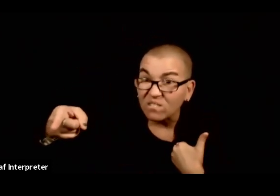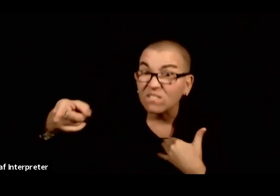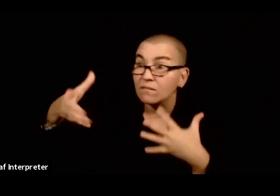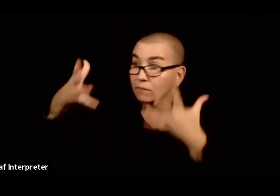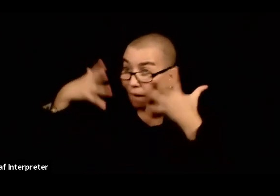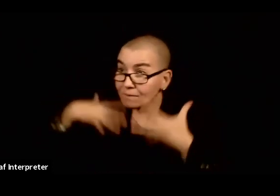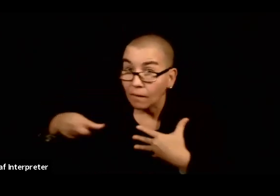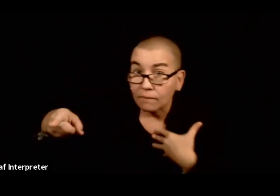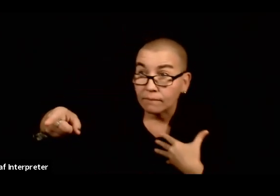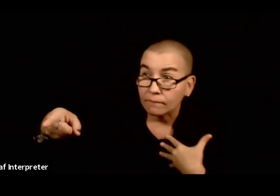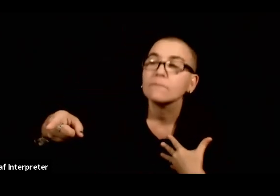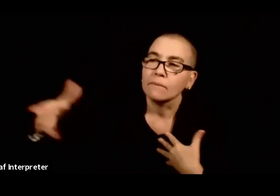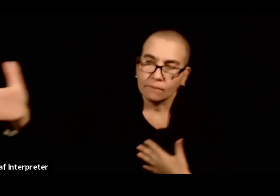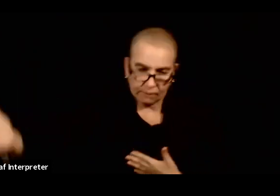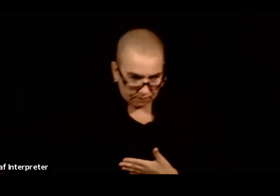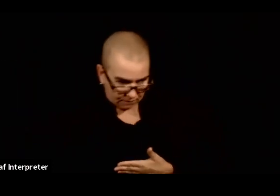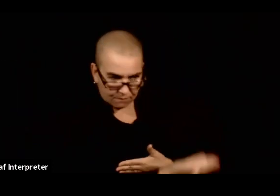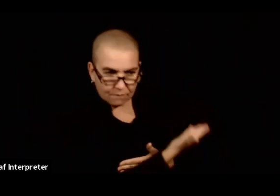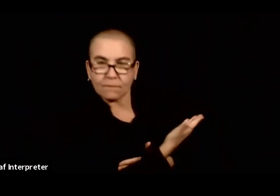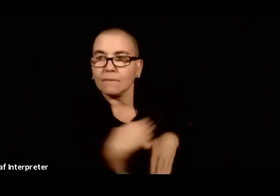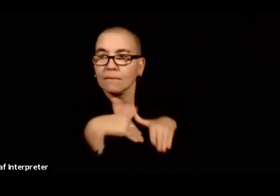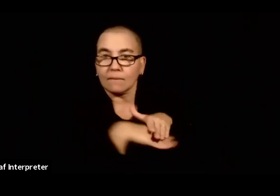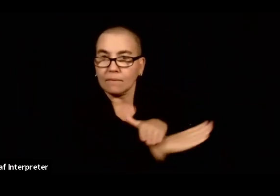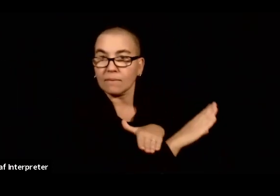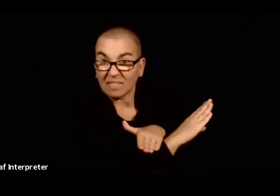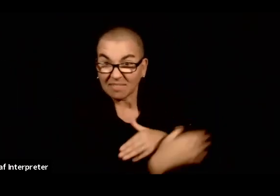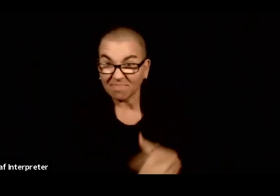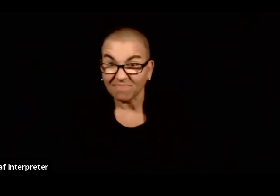Operator, we have time for one more question. All right.